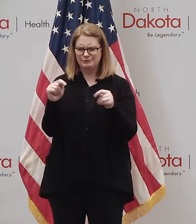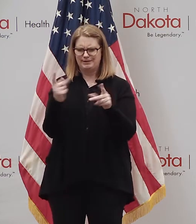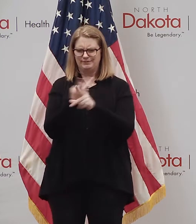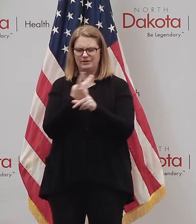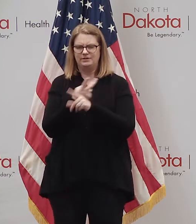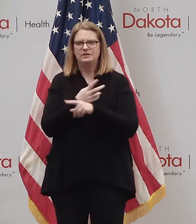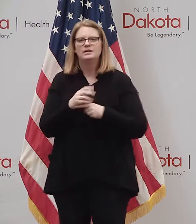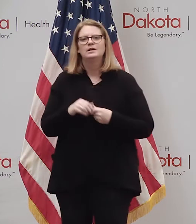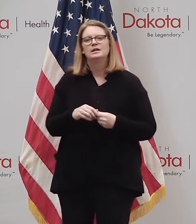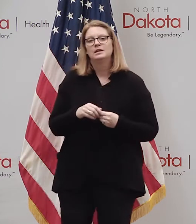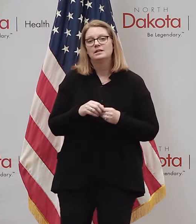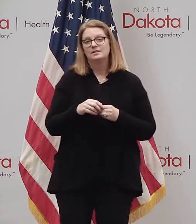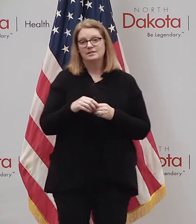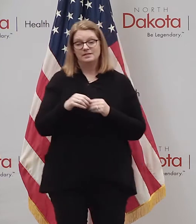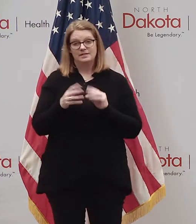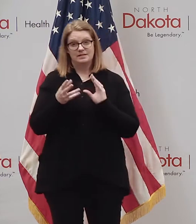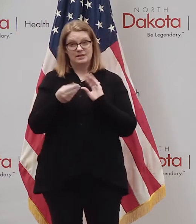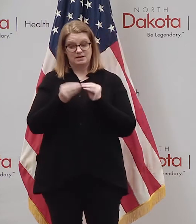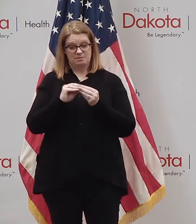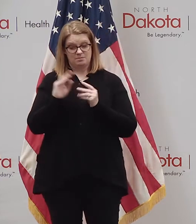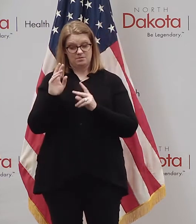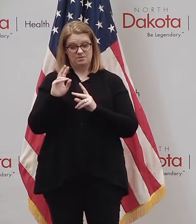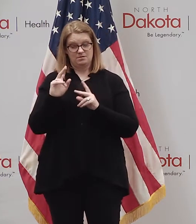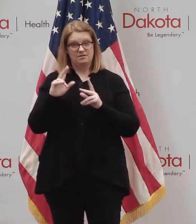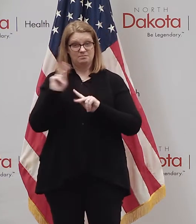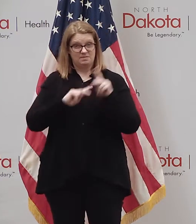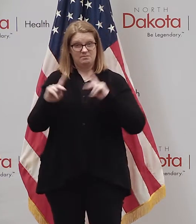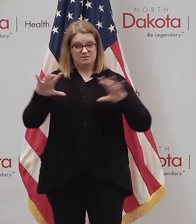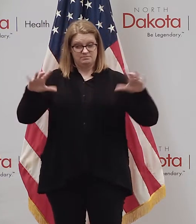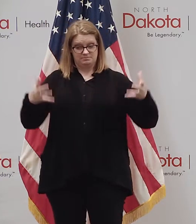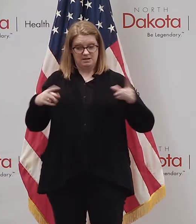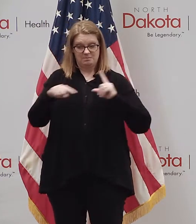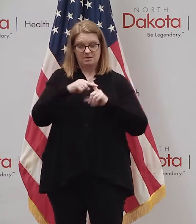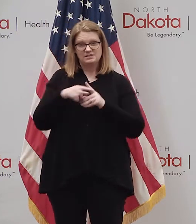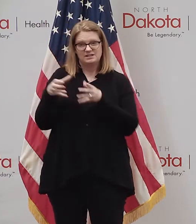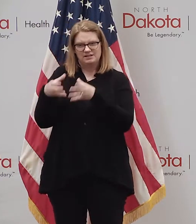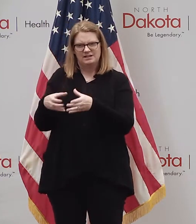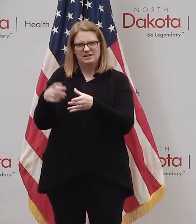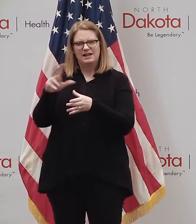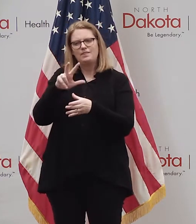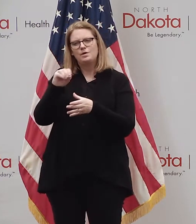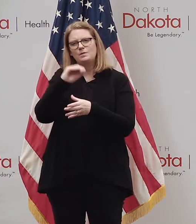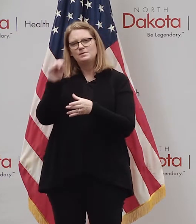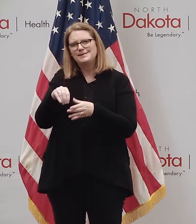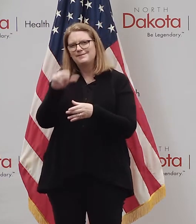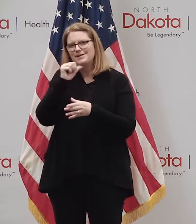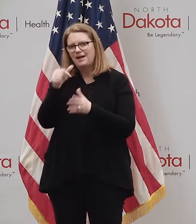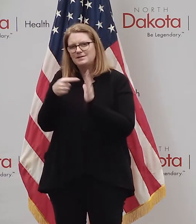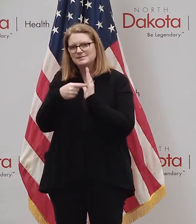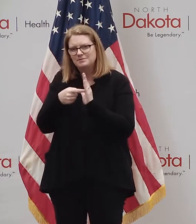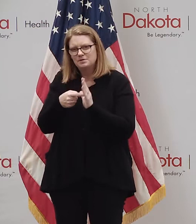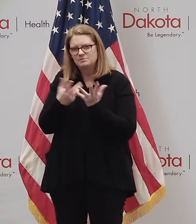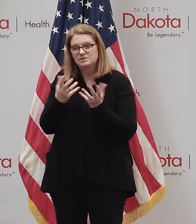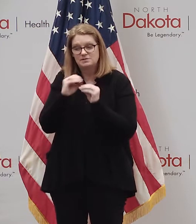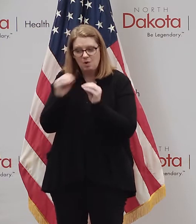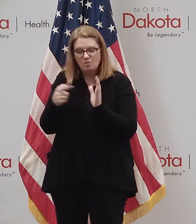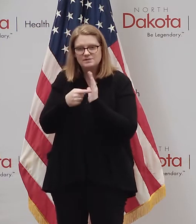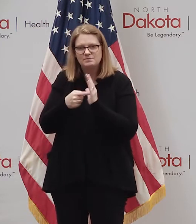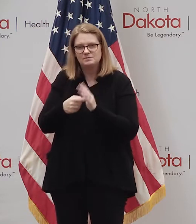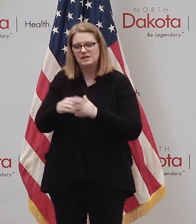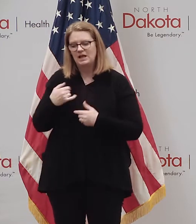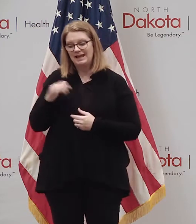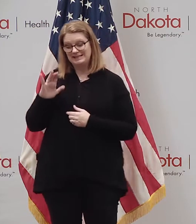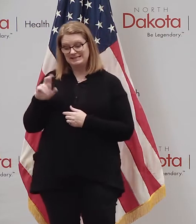the asymptomatic rate in North Dakota is about 30%. And according to the CDC, this aligns with the national asymptomatic